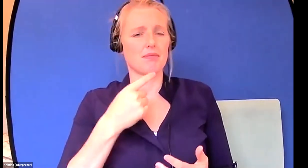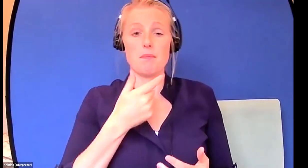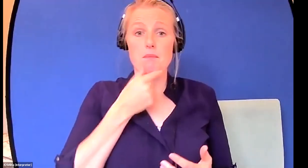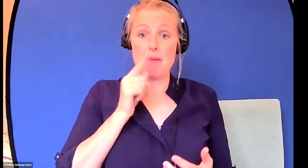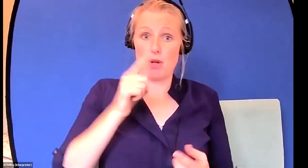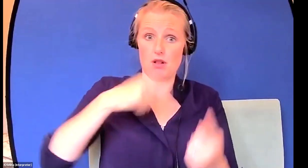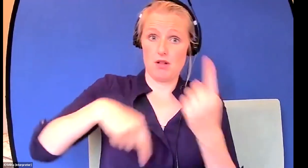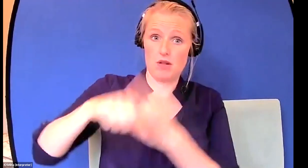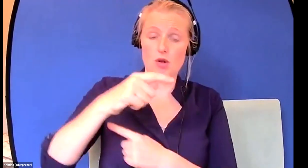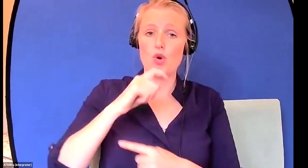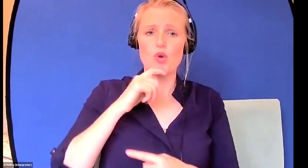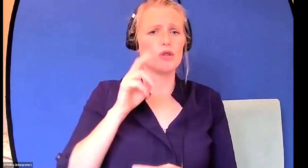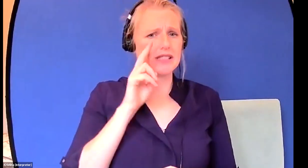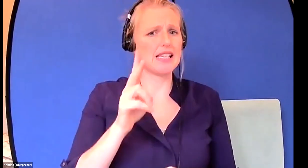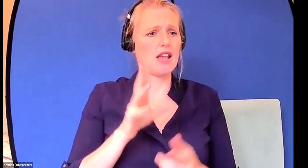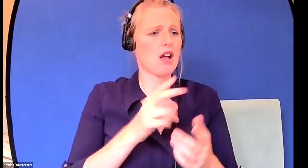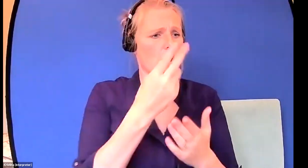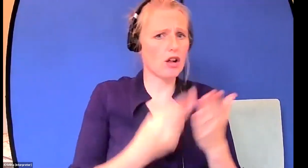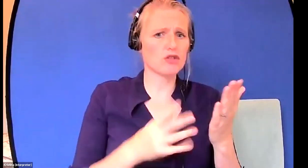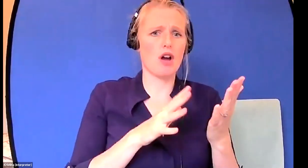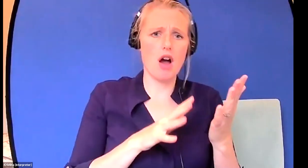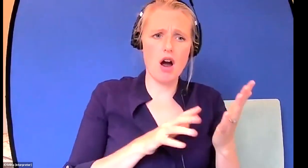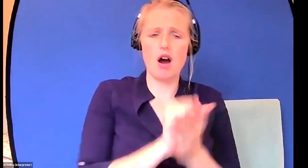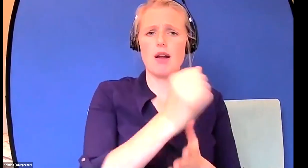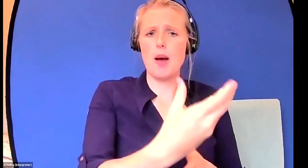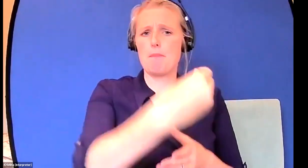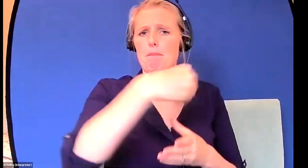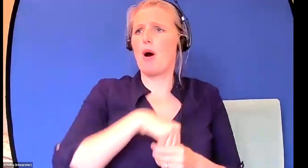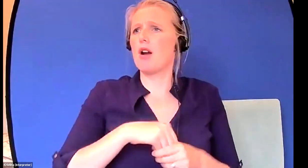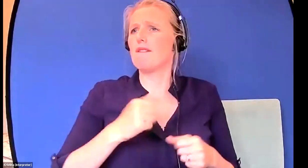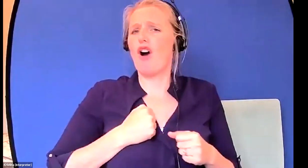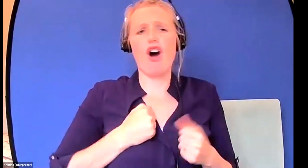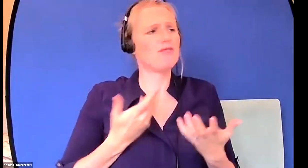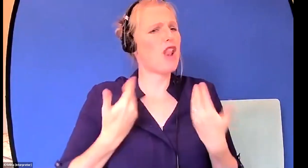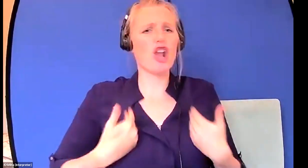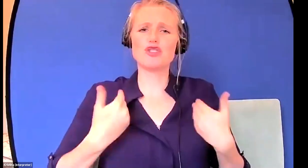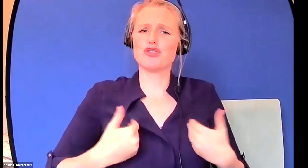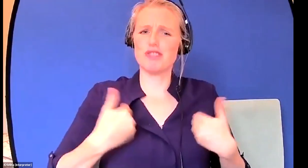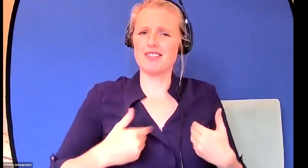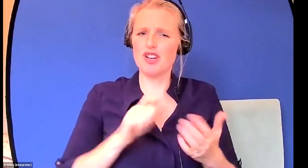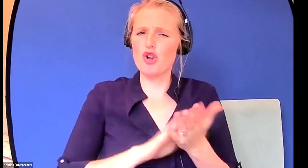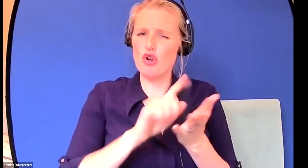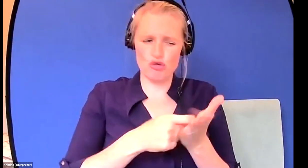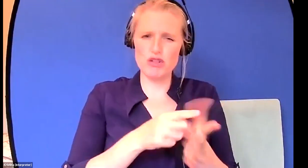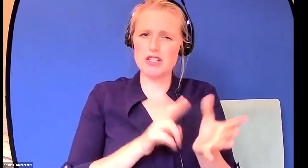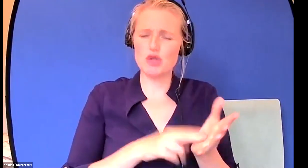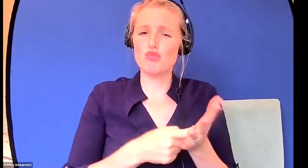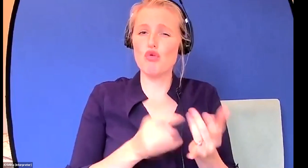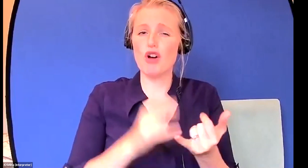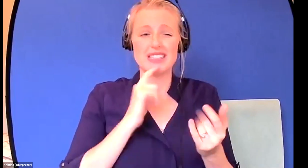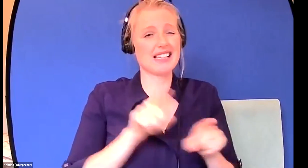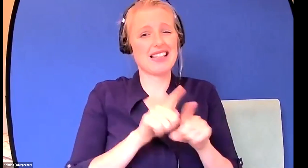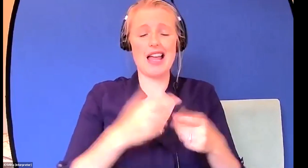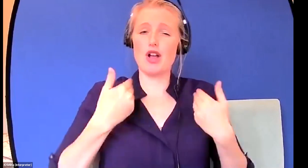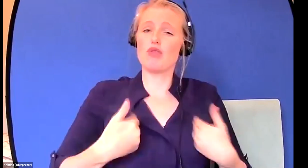culture as being both part of our communal luxury, if you like, as the writer Kristin Ross calls it, a shared